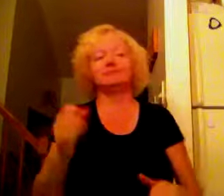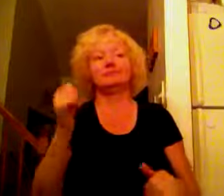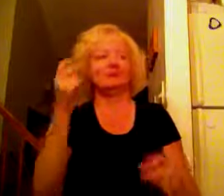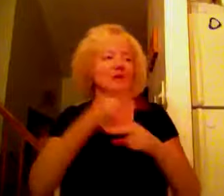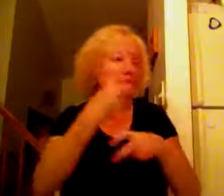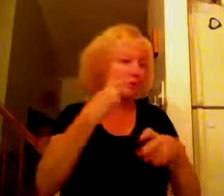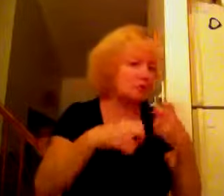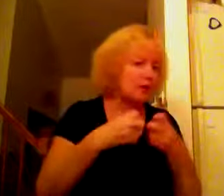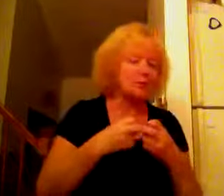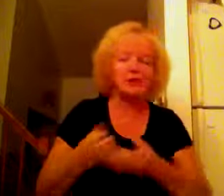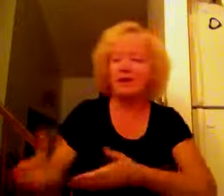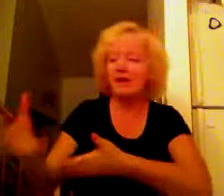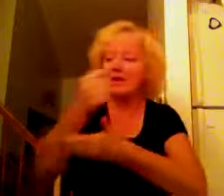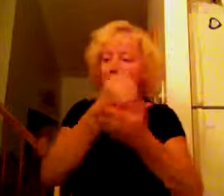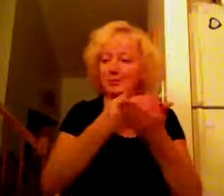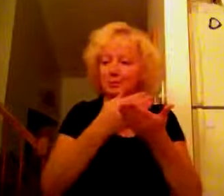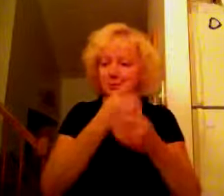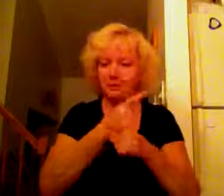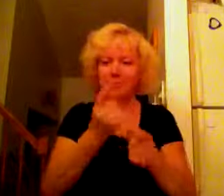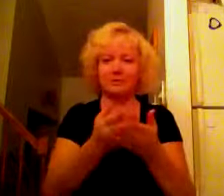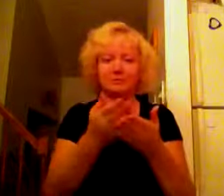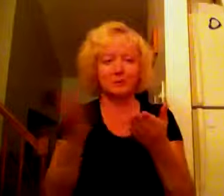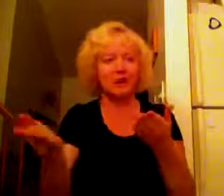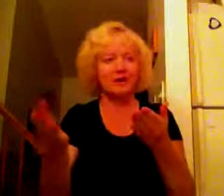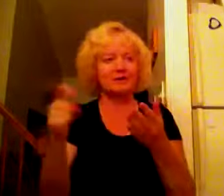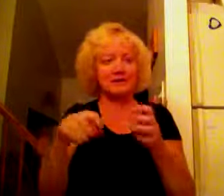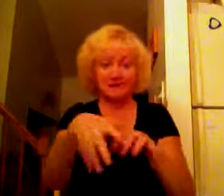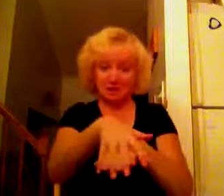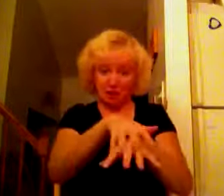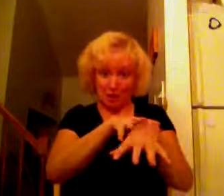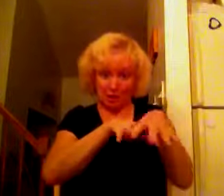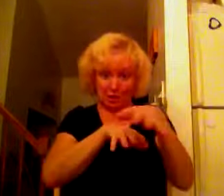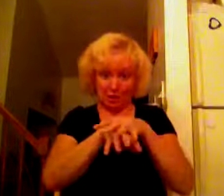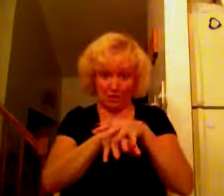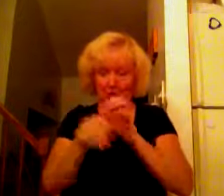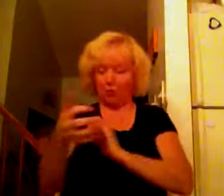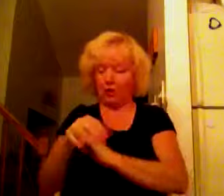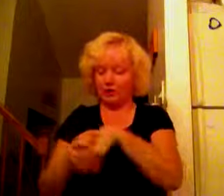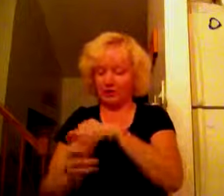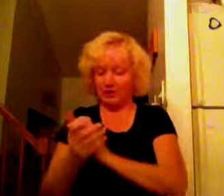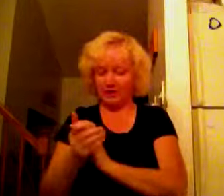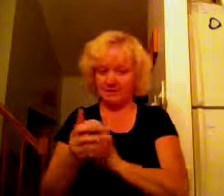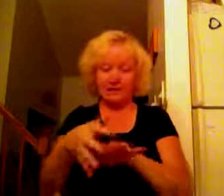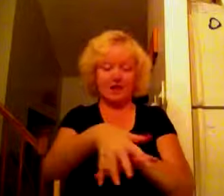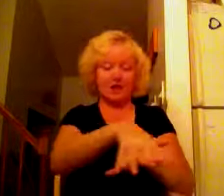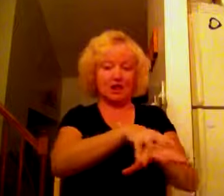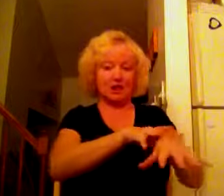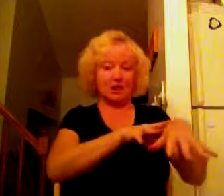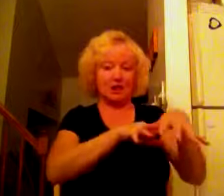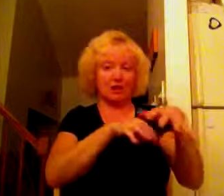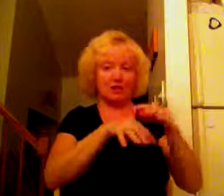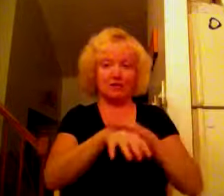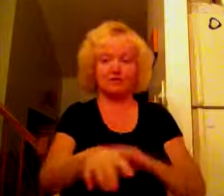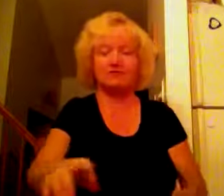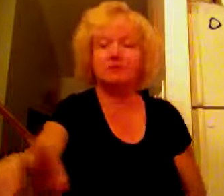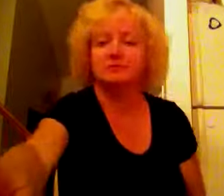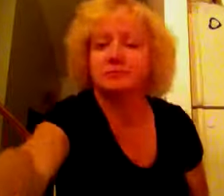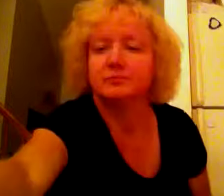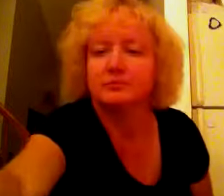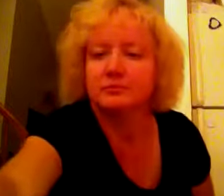supplies. You will need a pair of gloves. Wash your hands and put gloves on. Pick up the condom and dispose of it in the toilet. Take